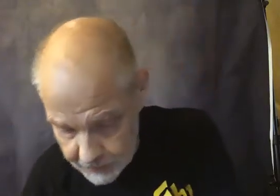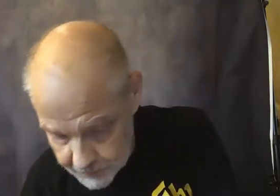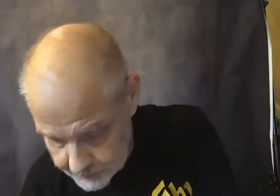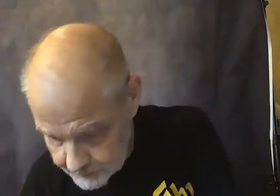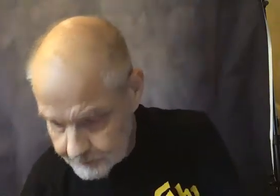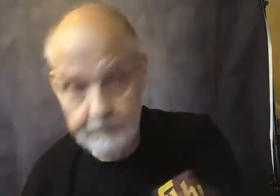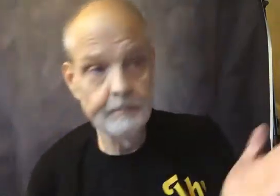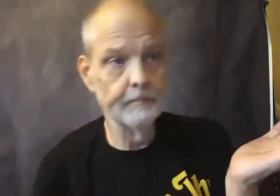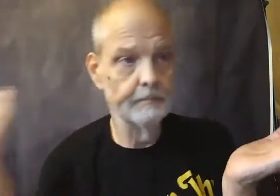it.